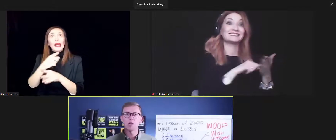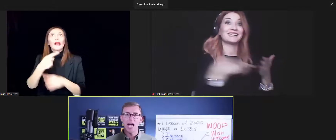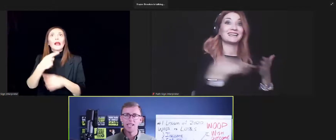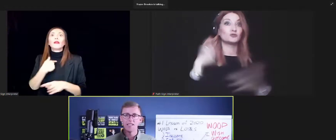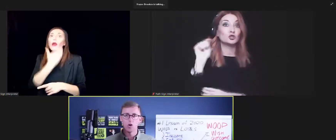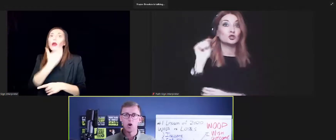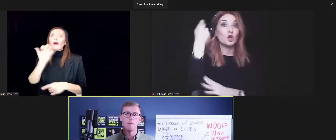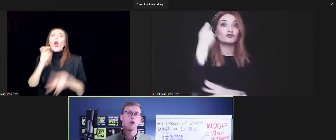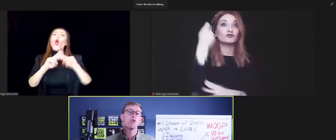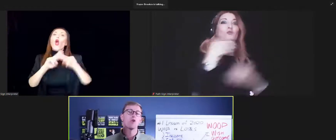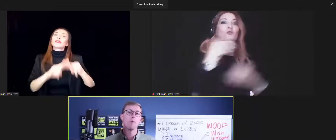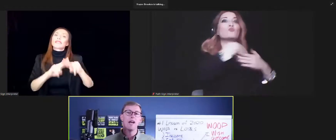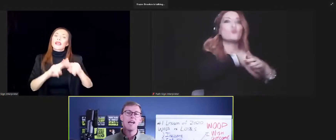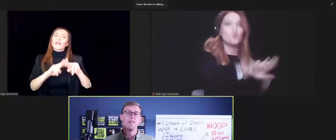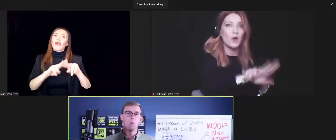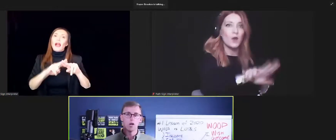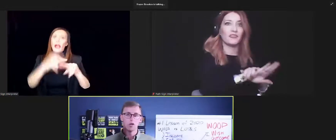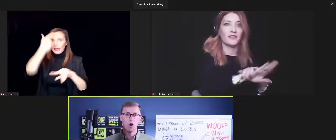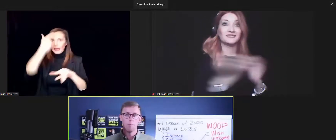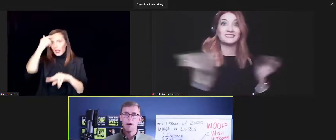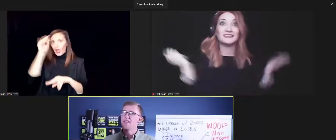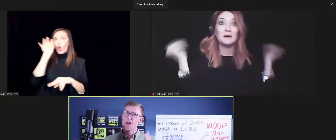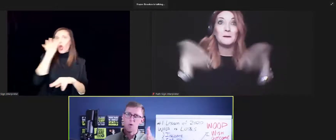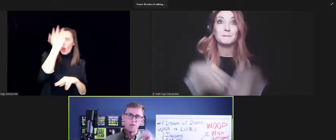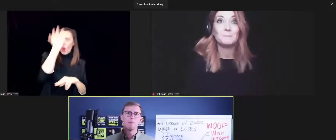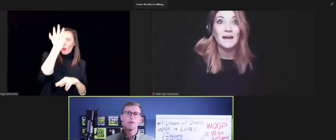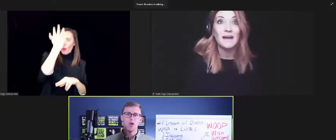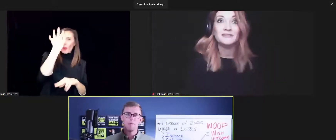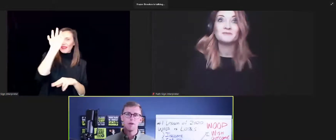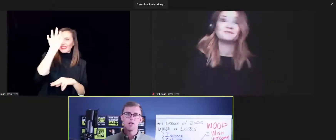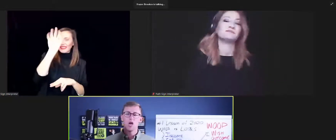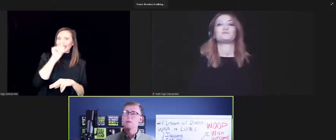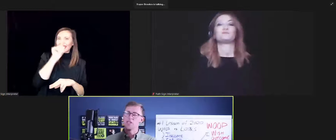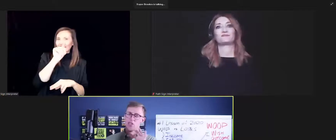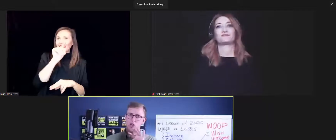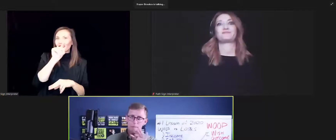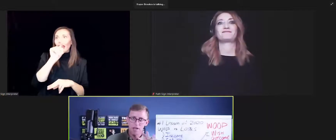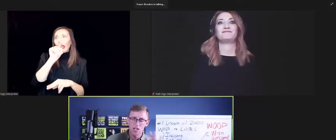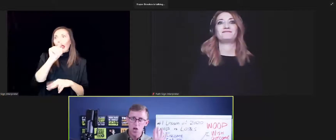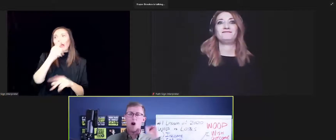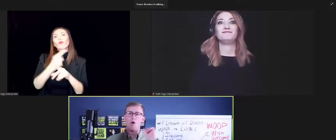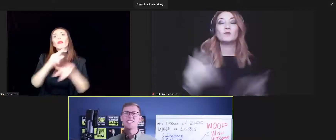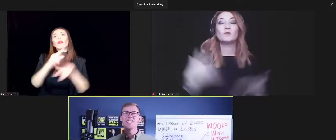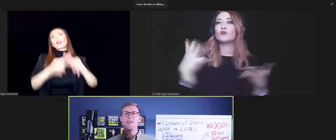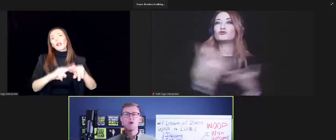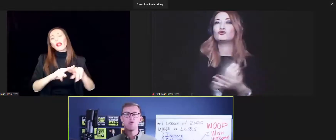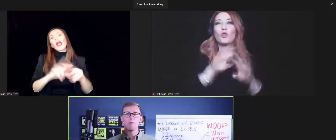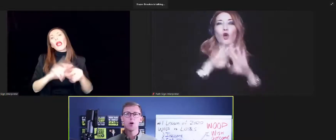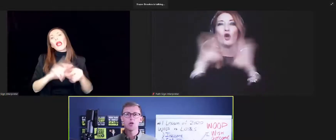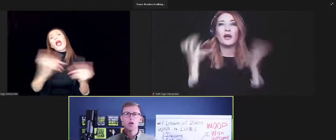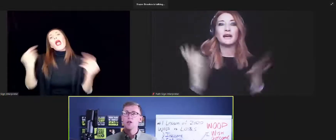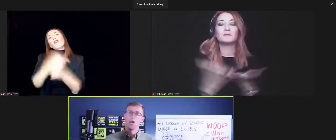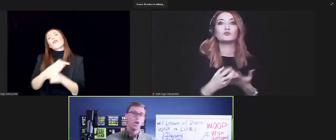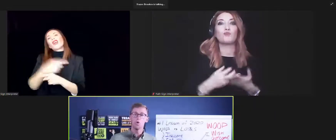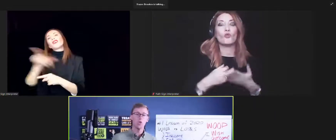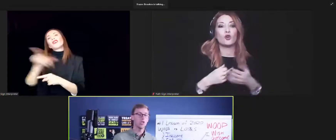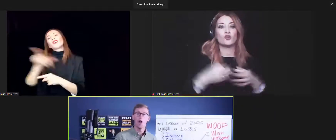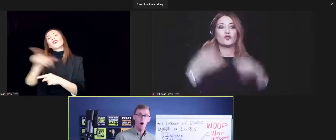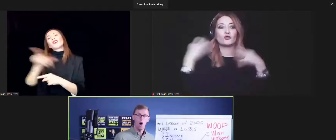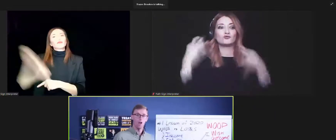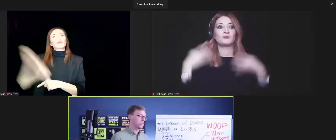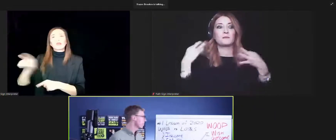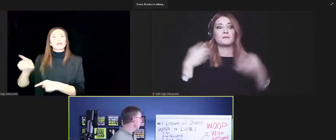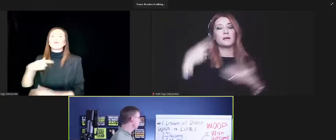came second or came runners-up in the World Cup. They only remember the champions because the champions are written in the history books. The